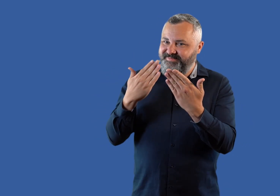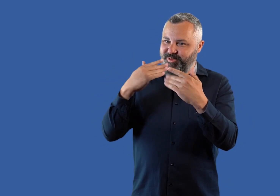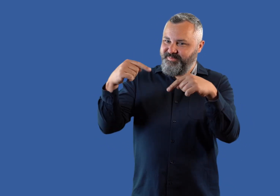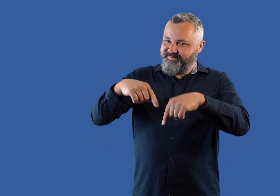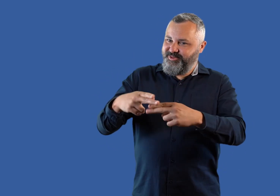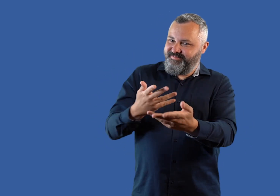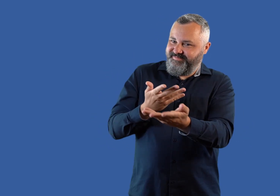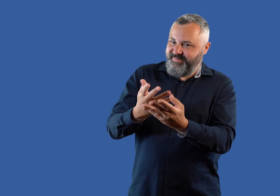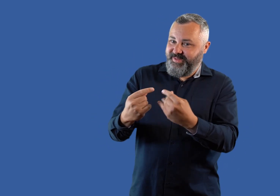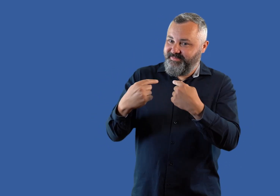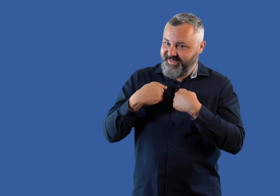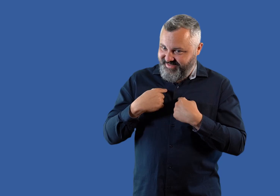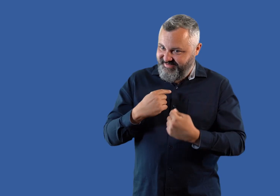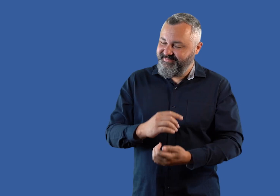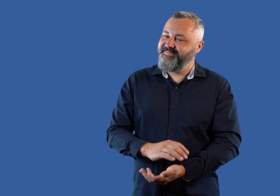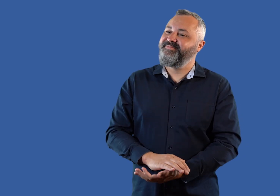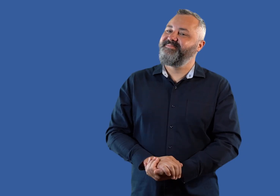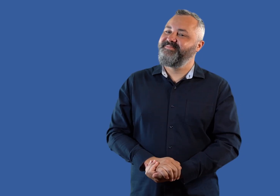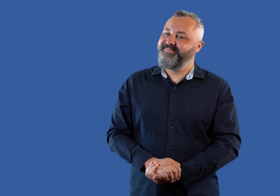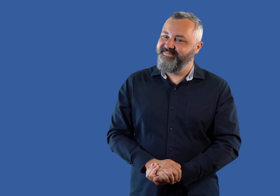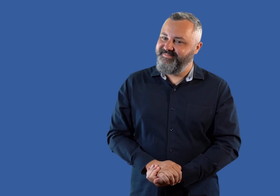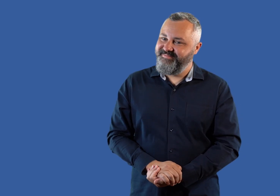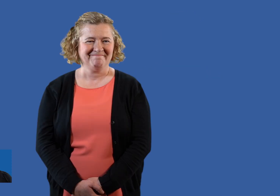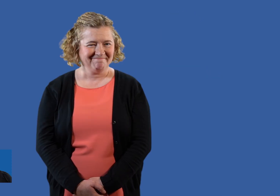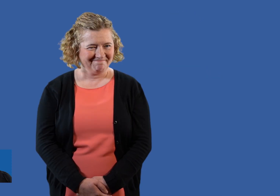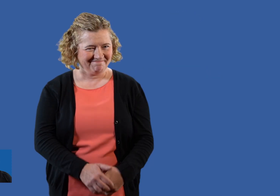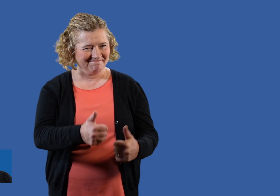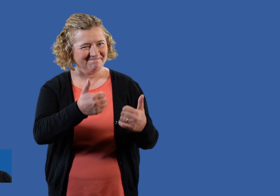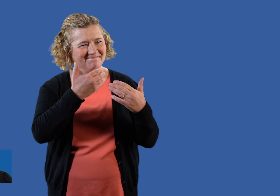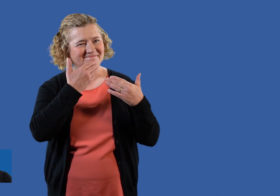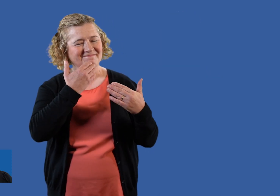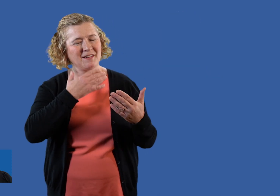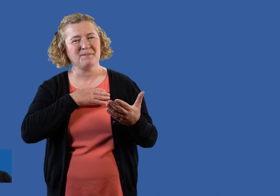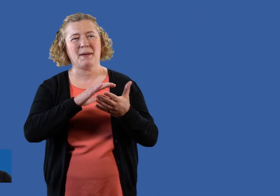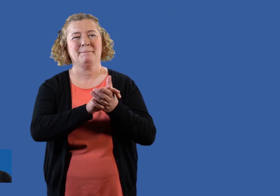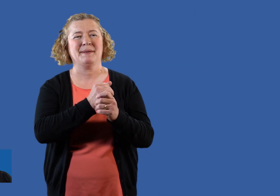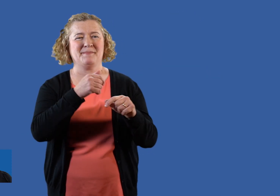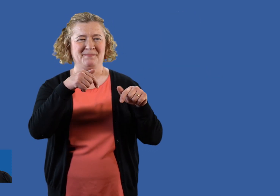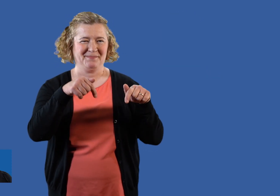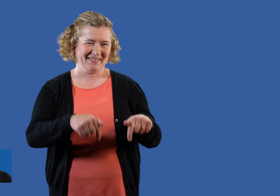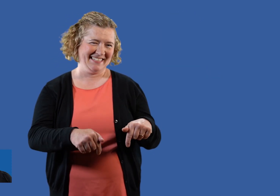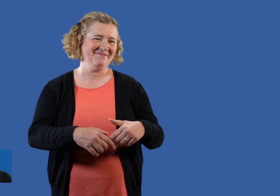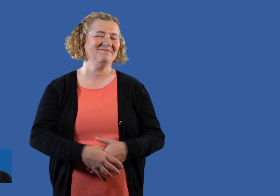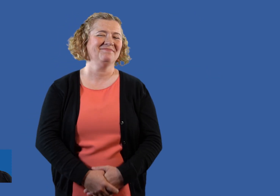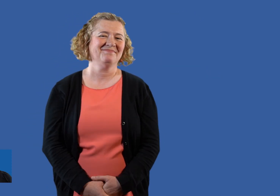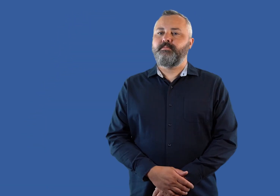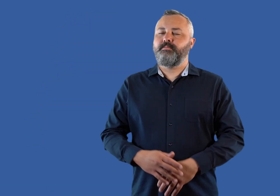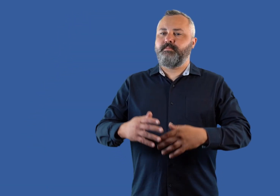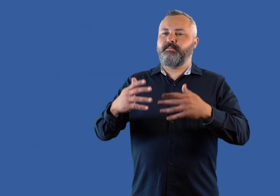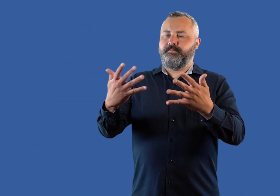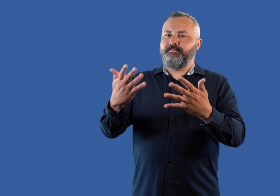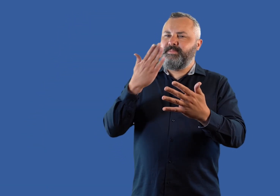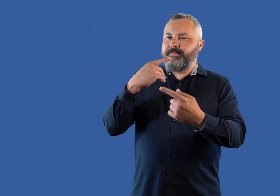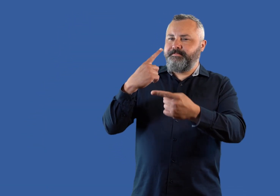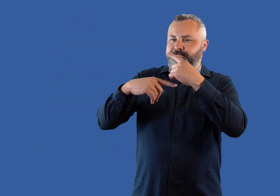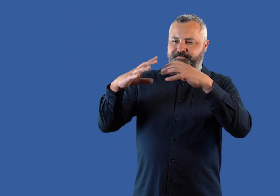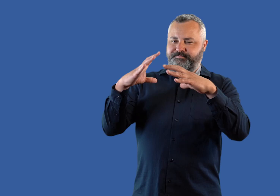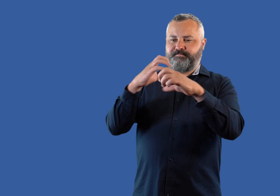Welcome Lynette and thanks for chatting. Thanks James, it's a pleasure to be here. So tell me